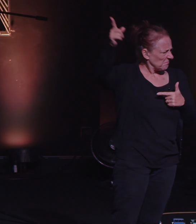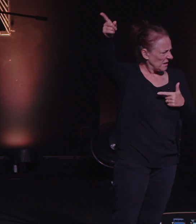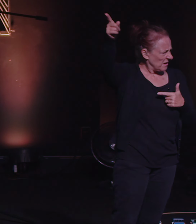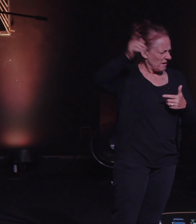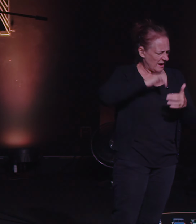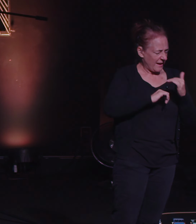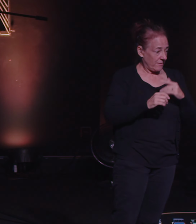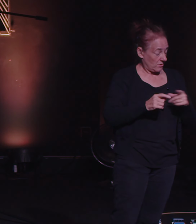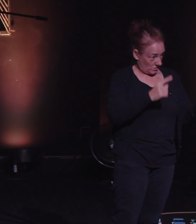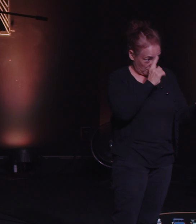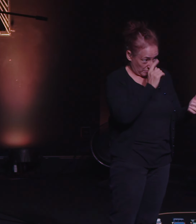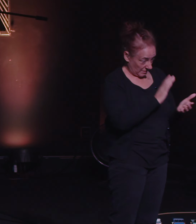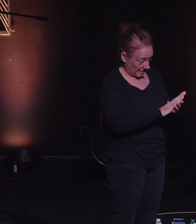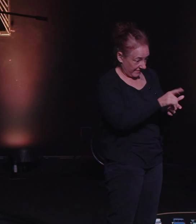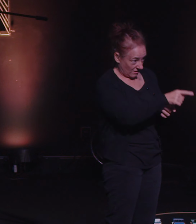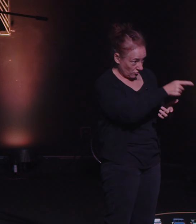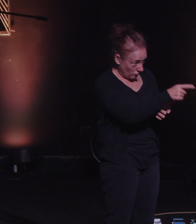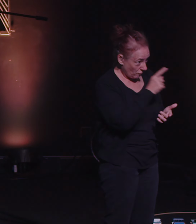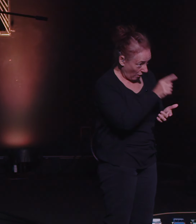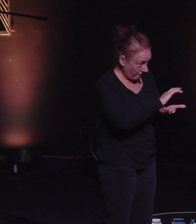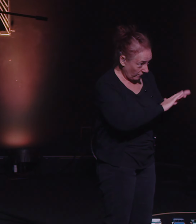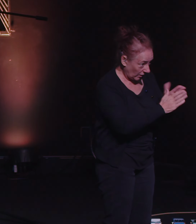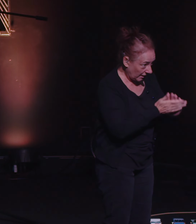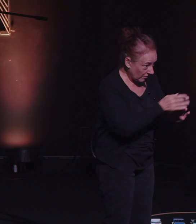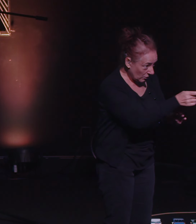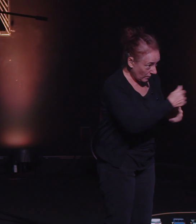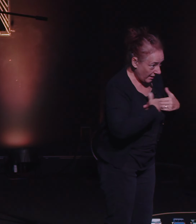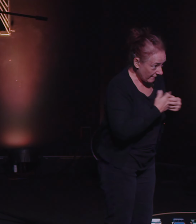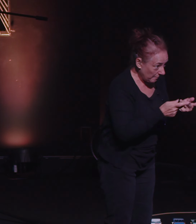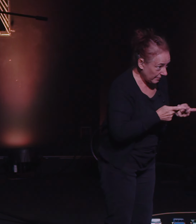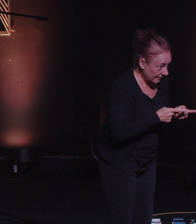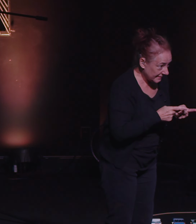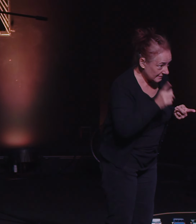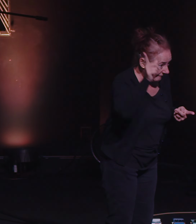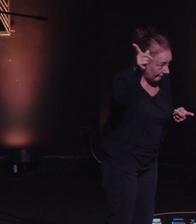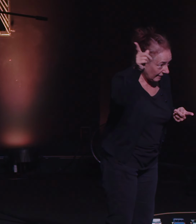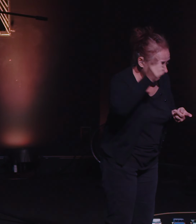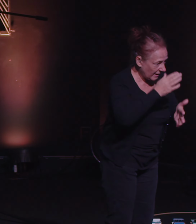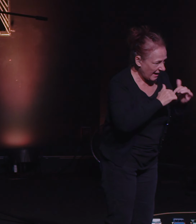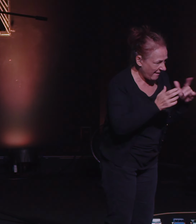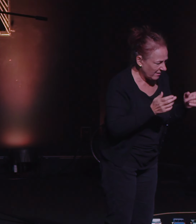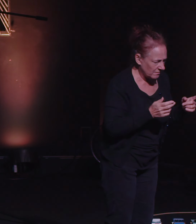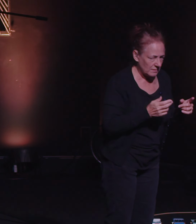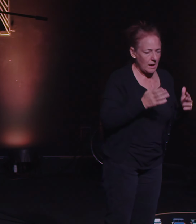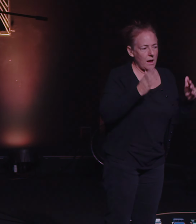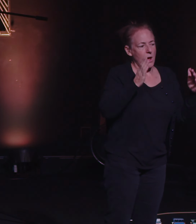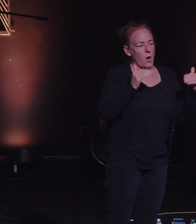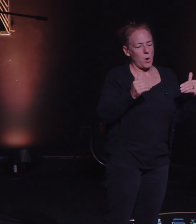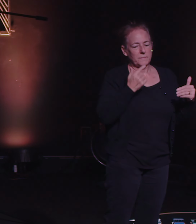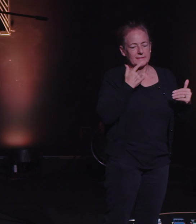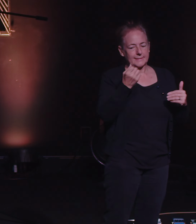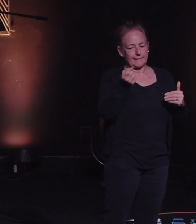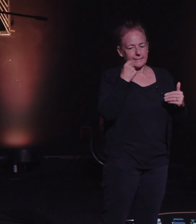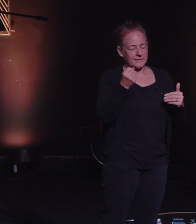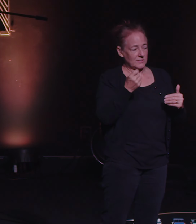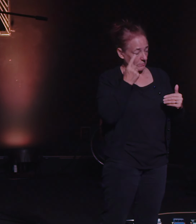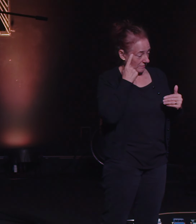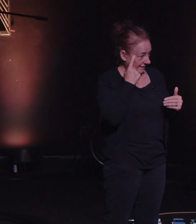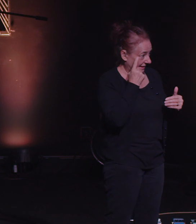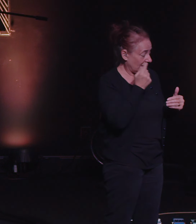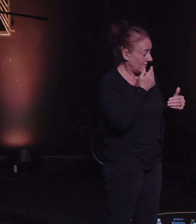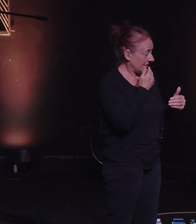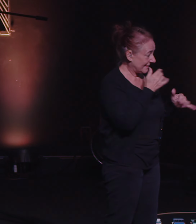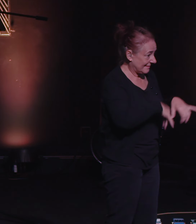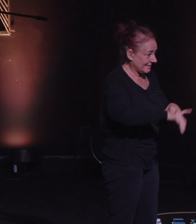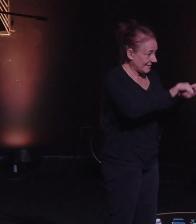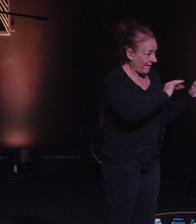you are forgiven and that you have a place in heaven? I would hope again that you would say yes. And then I would ask you, do you believe that that can be the same for every single person